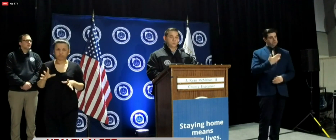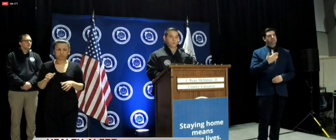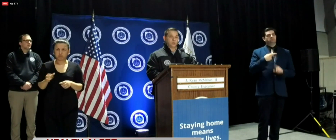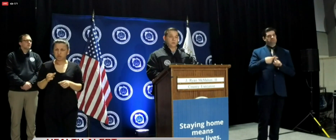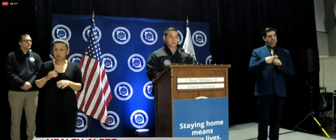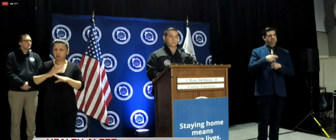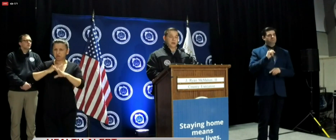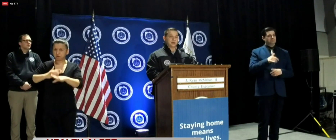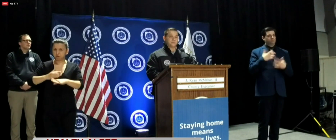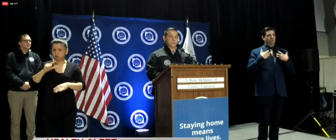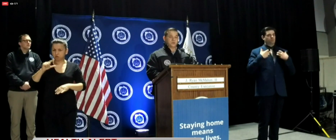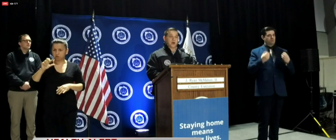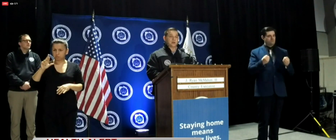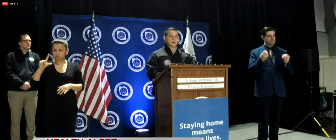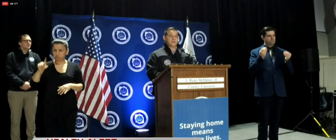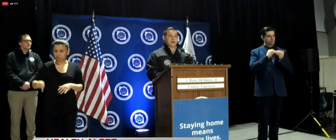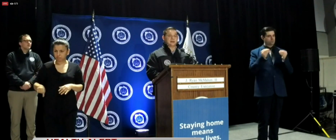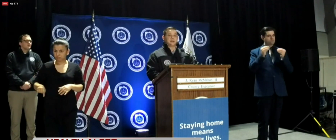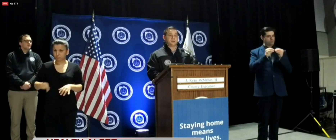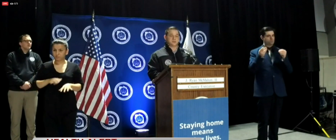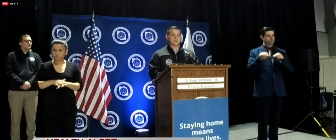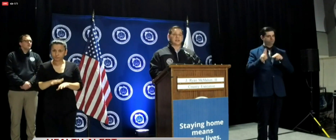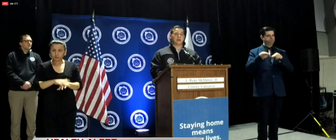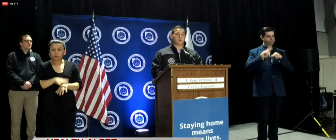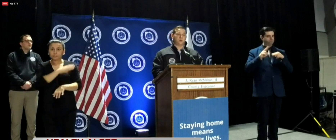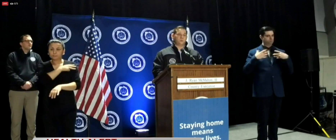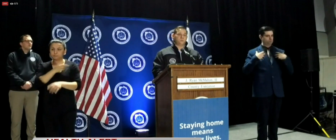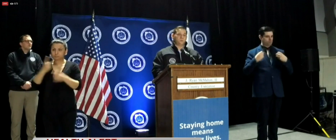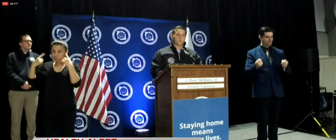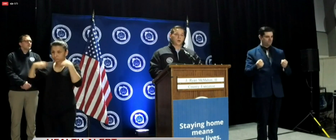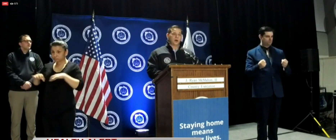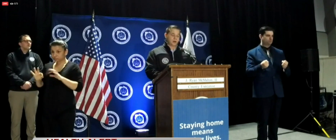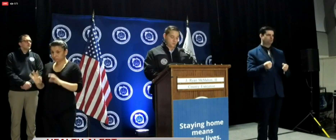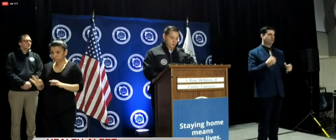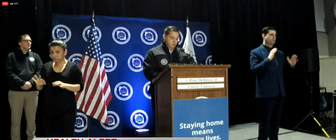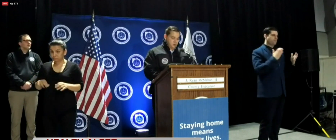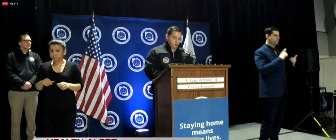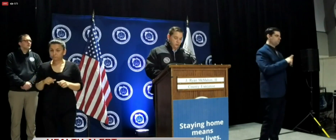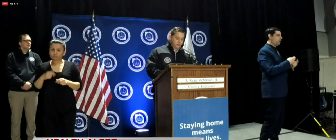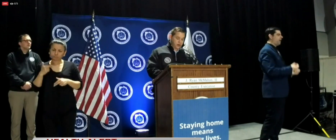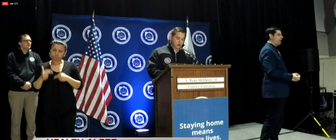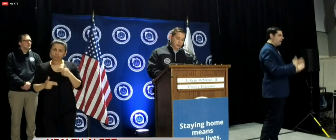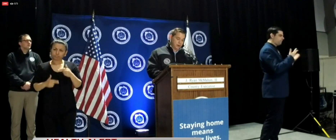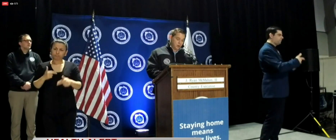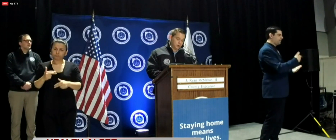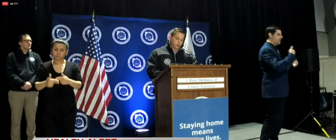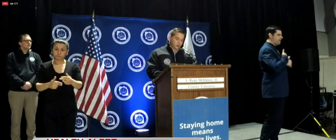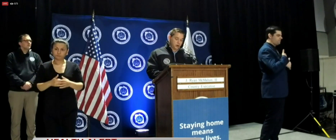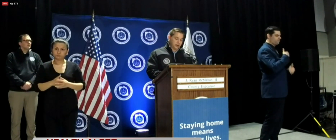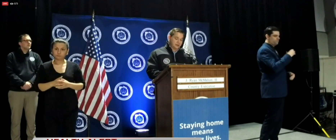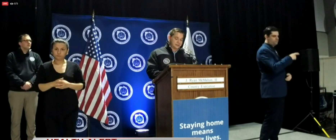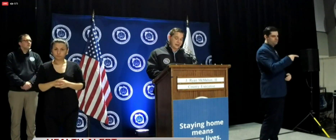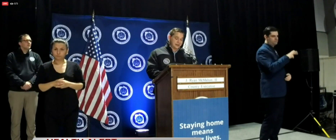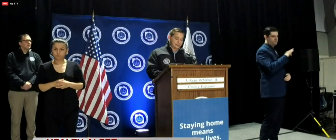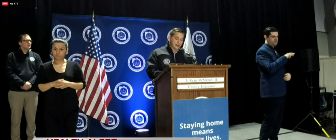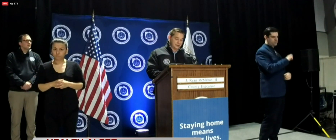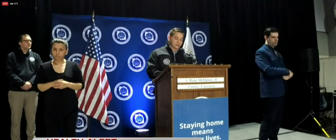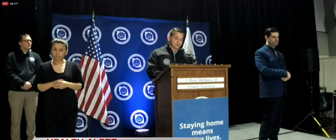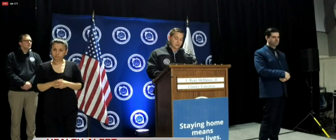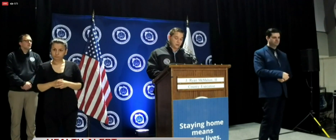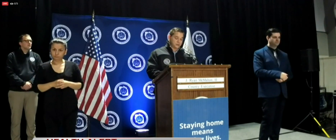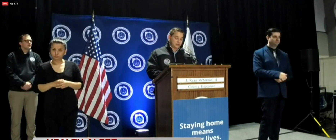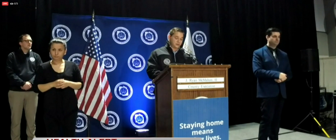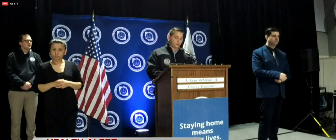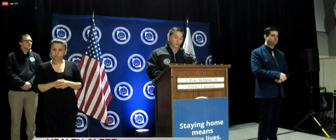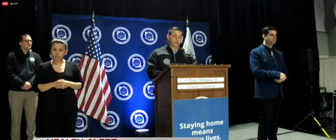that's big. We've talked about that needing to be sustainable. We've talked about only 300 outstanding